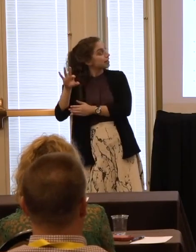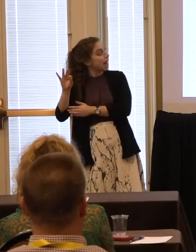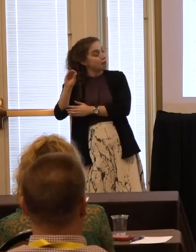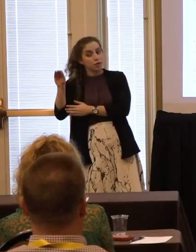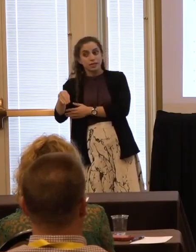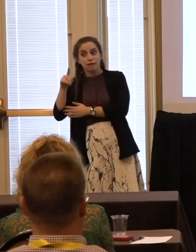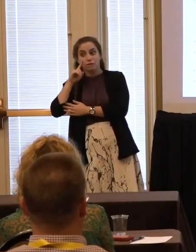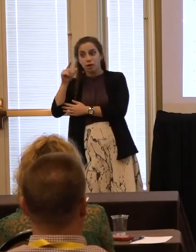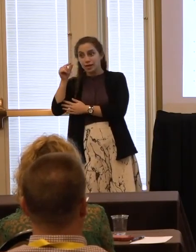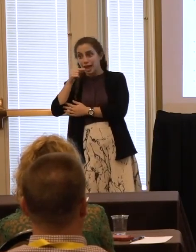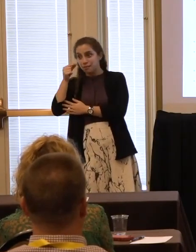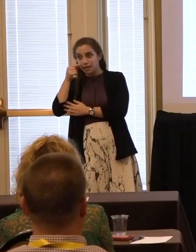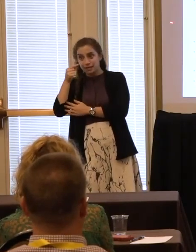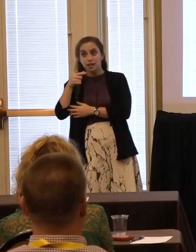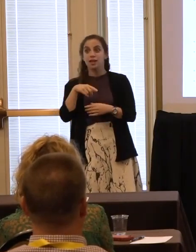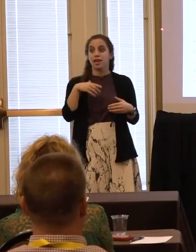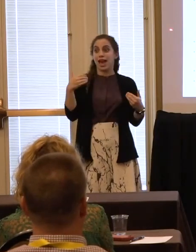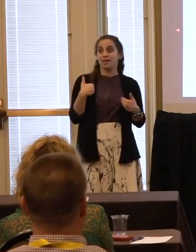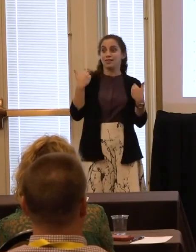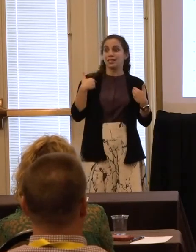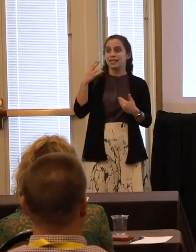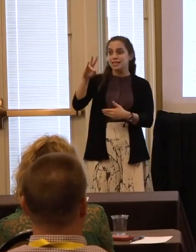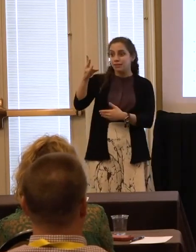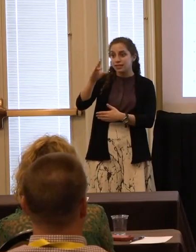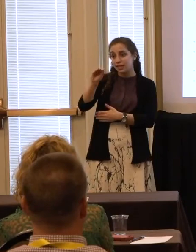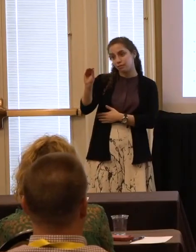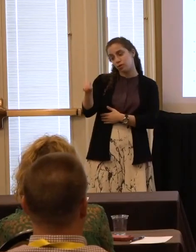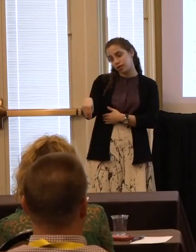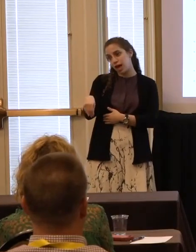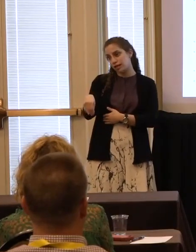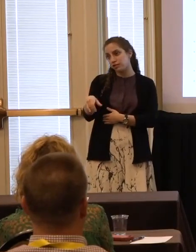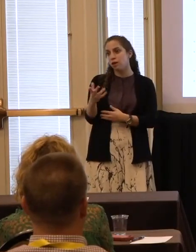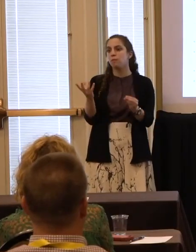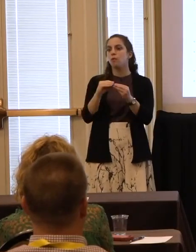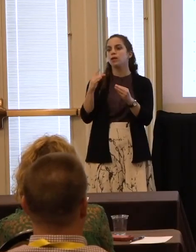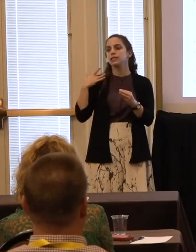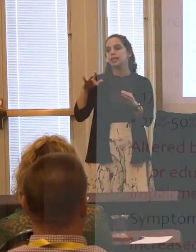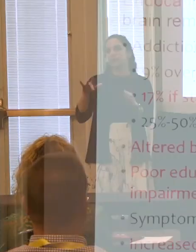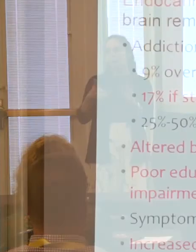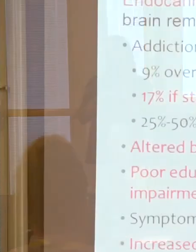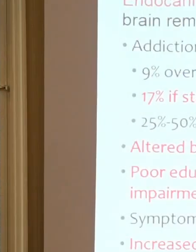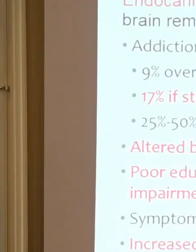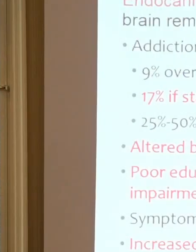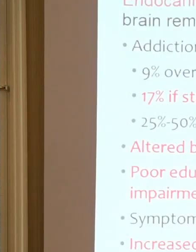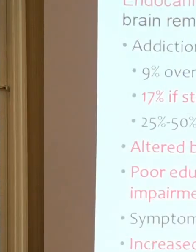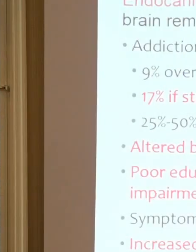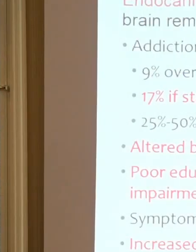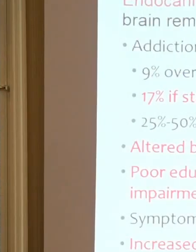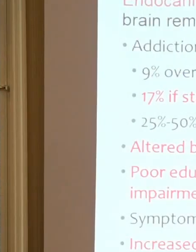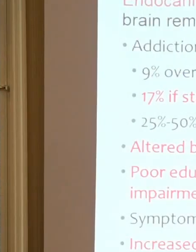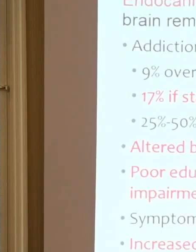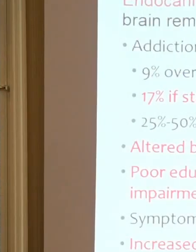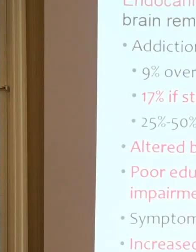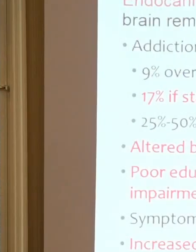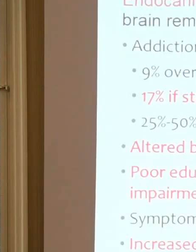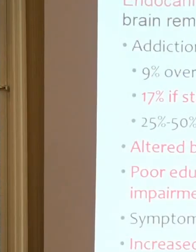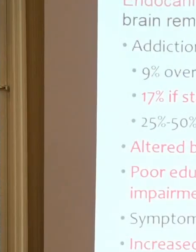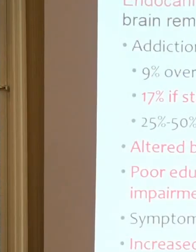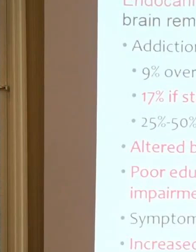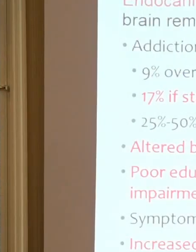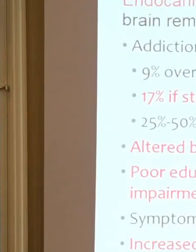In adolescents, it's 17%. They're more sensitive. Their endocannabinoid system is more